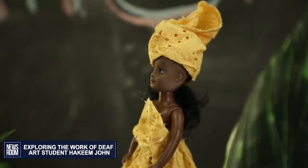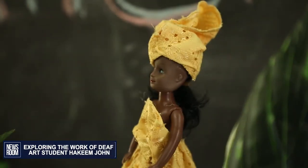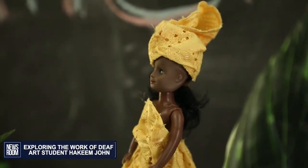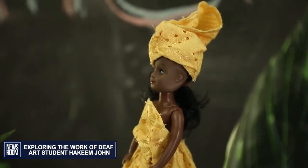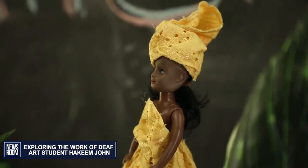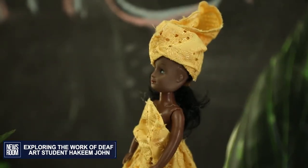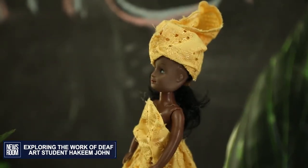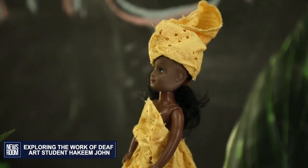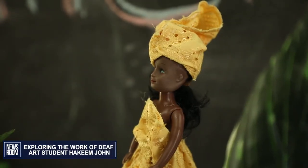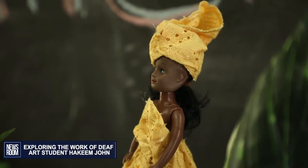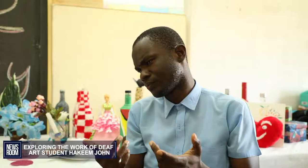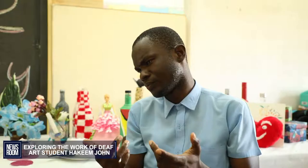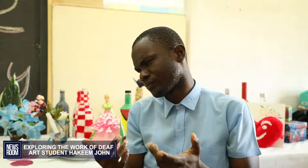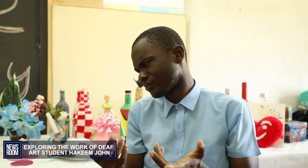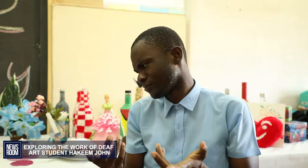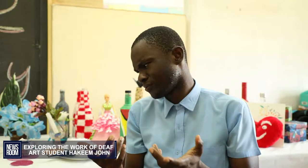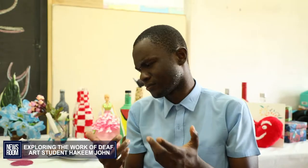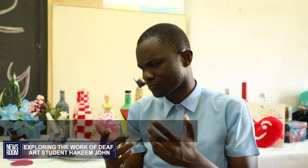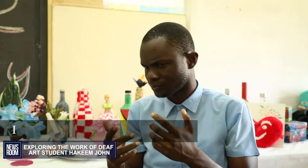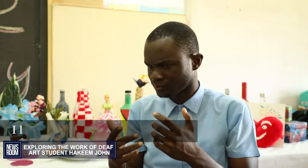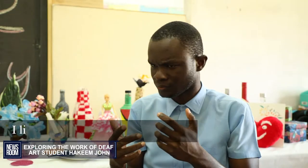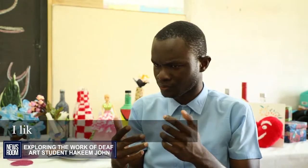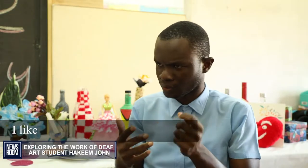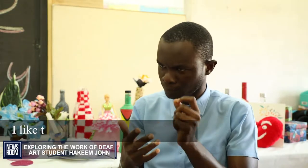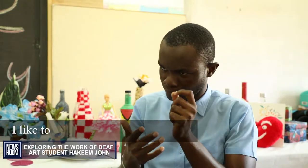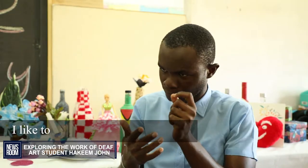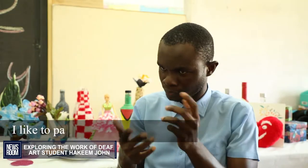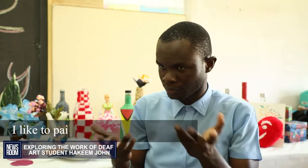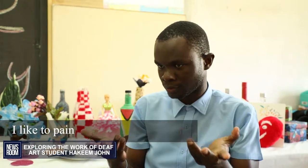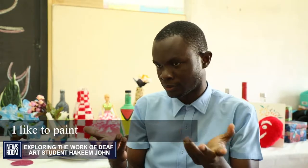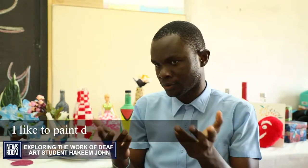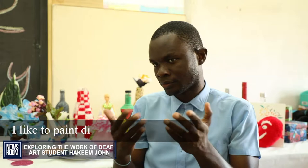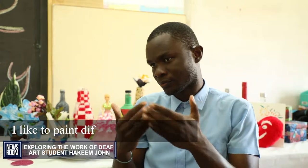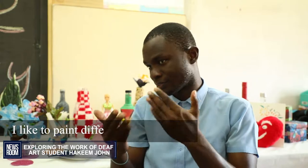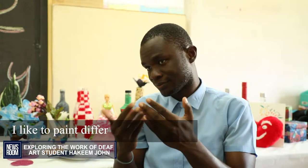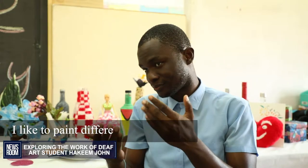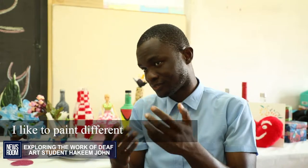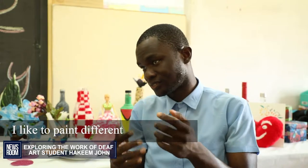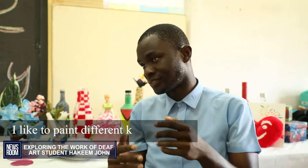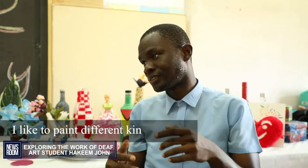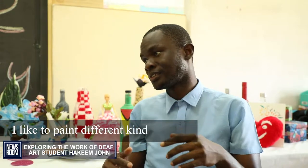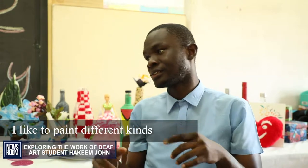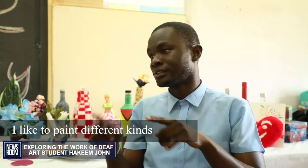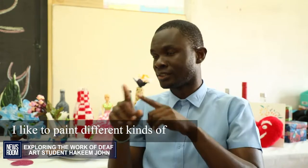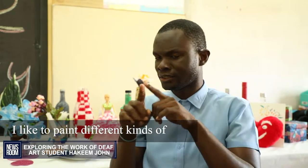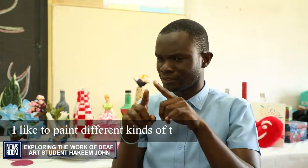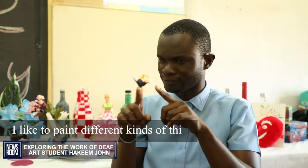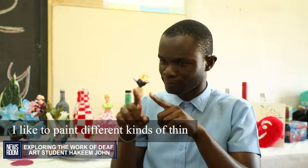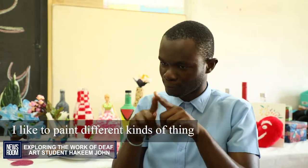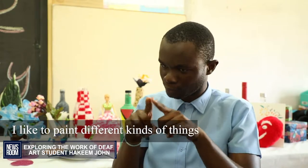as perfectionist. I like to paint different kinds of things